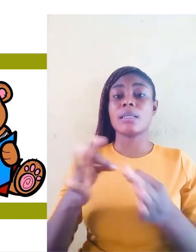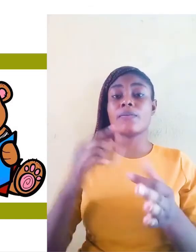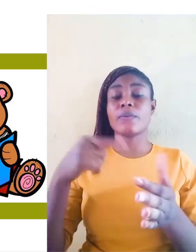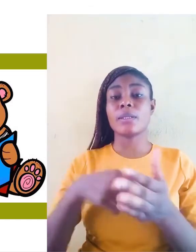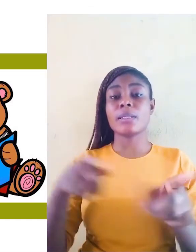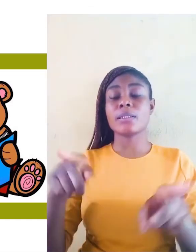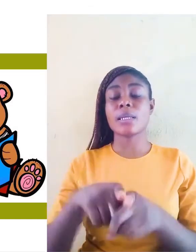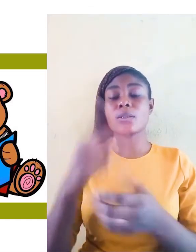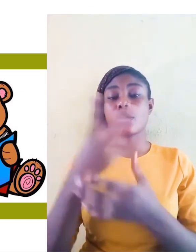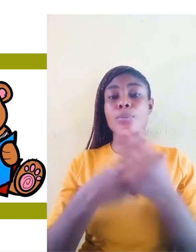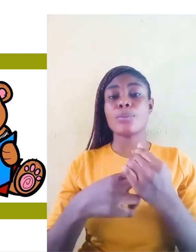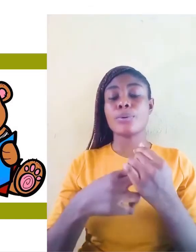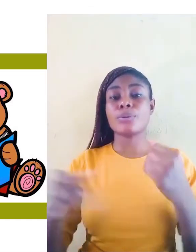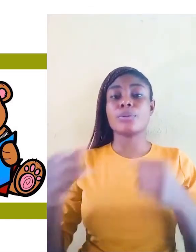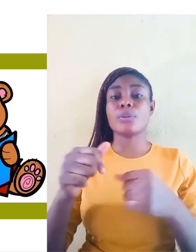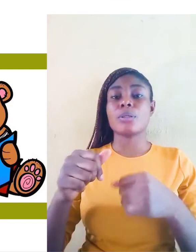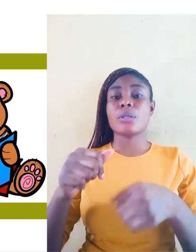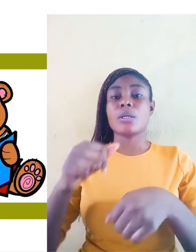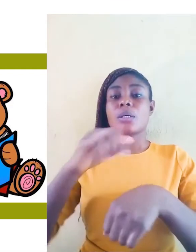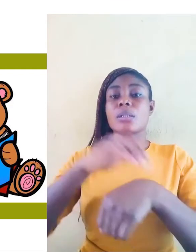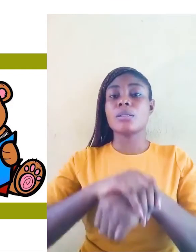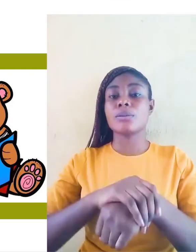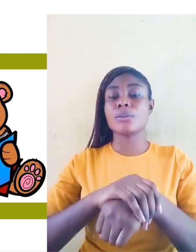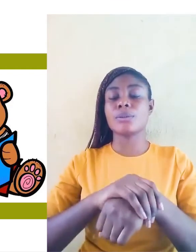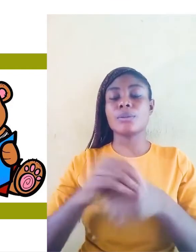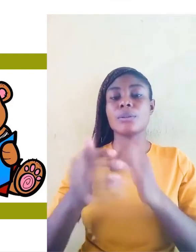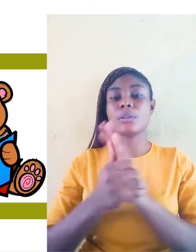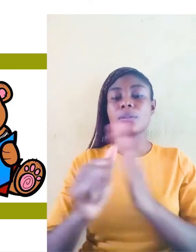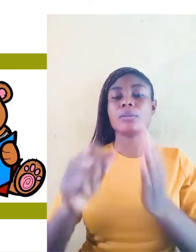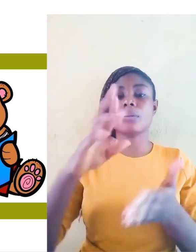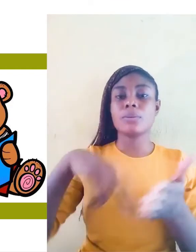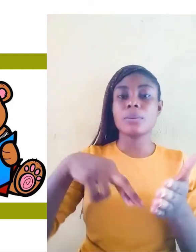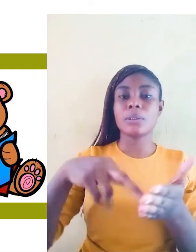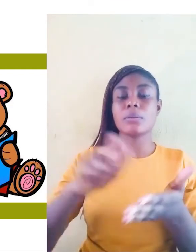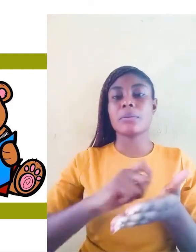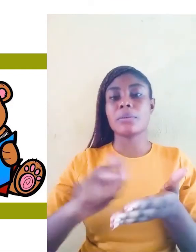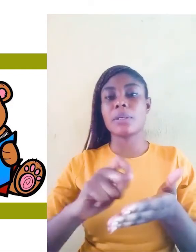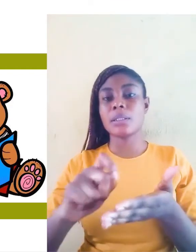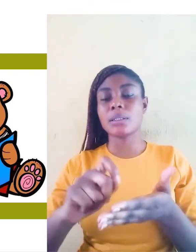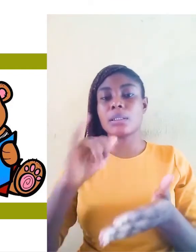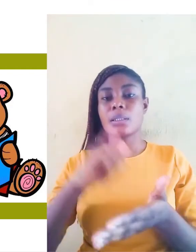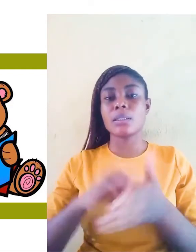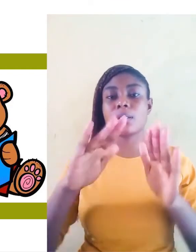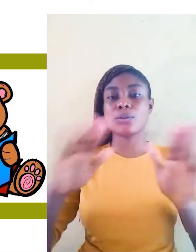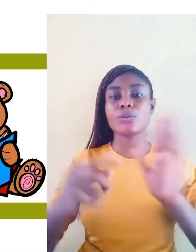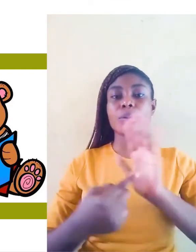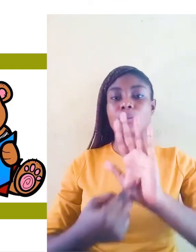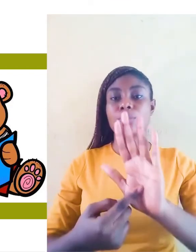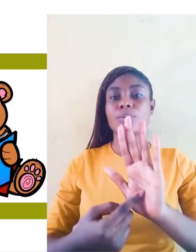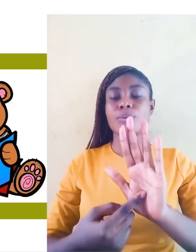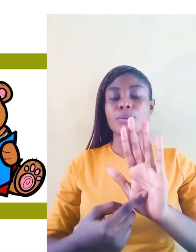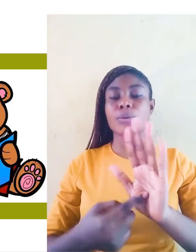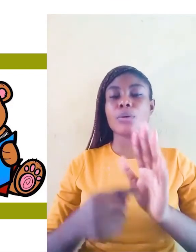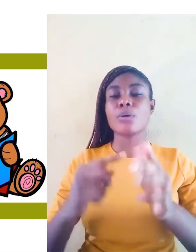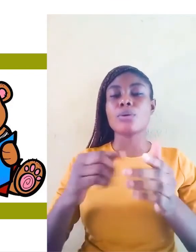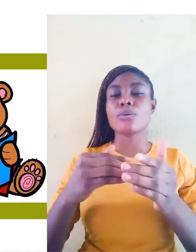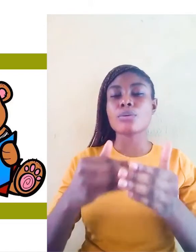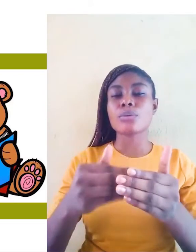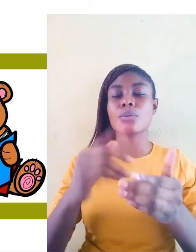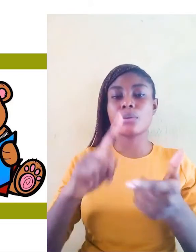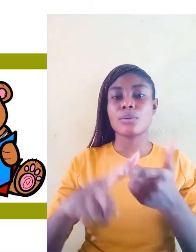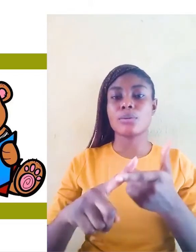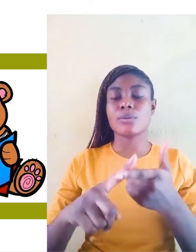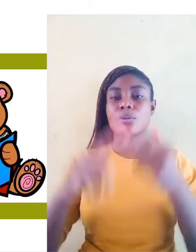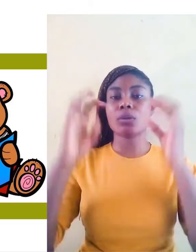literacy skills, reading and writing, that children exhibit prior to the conventional literacy